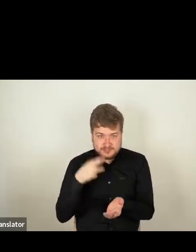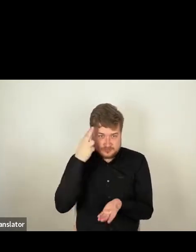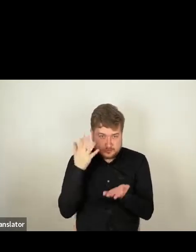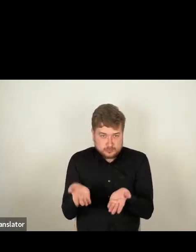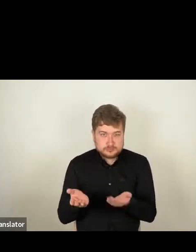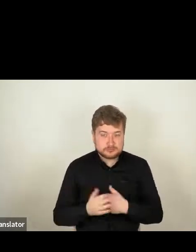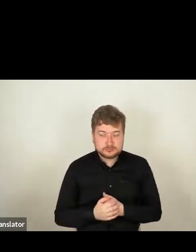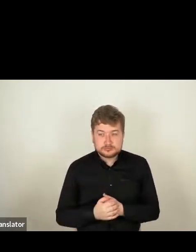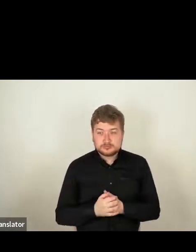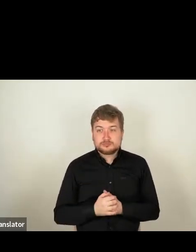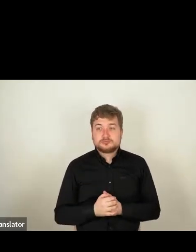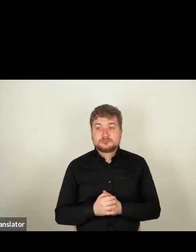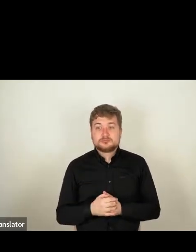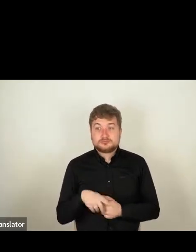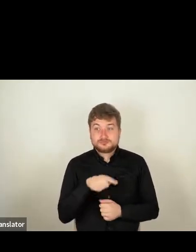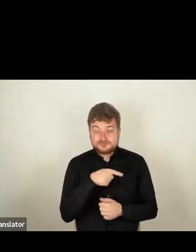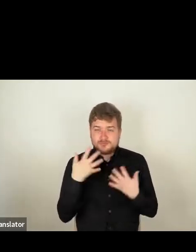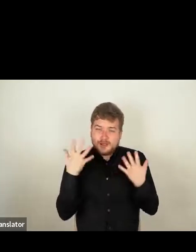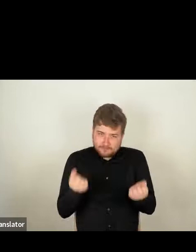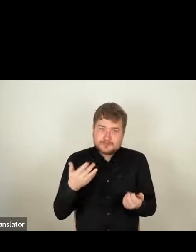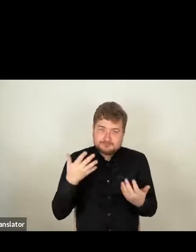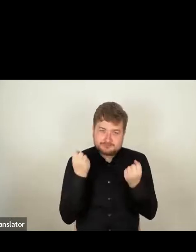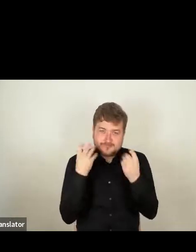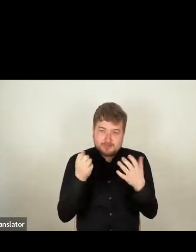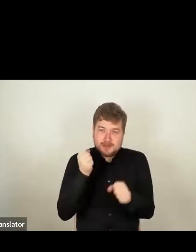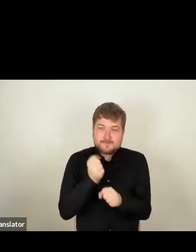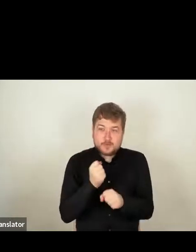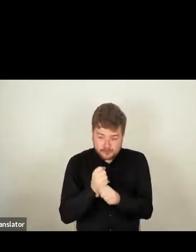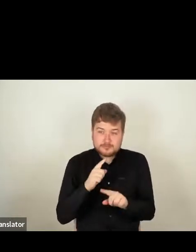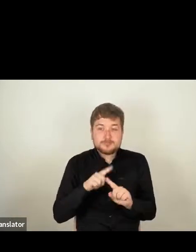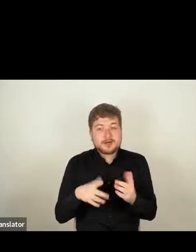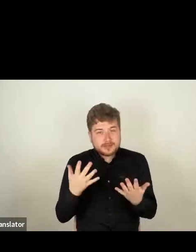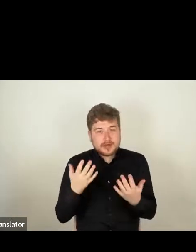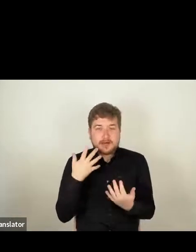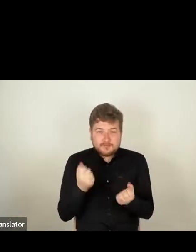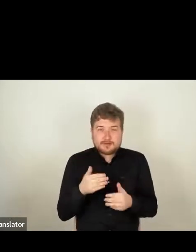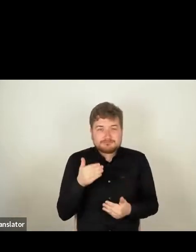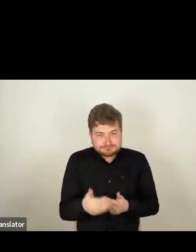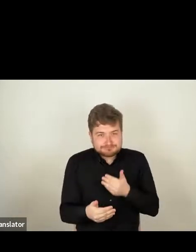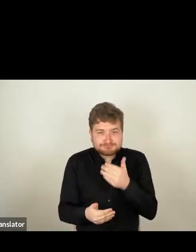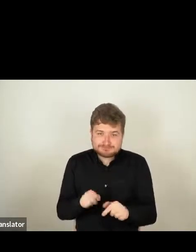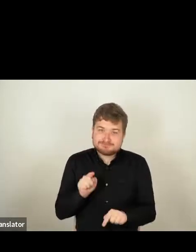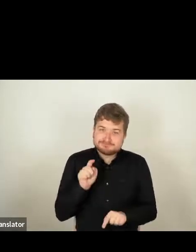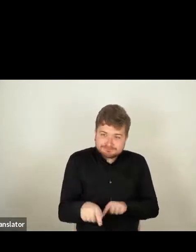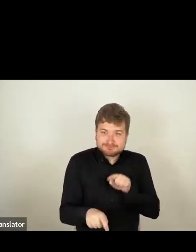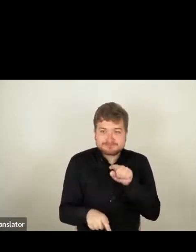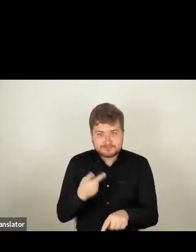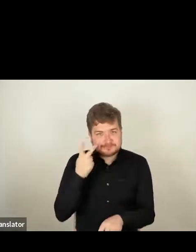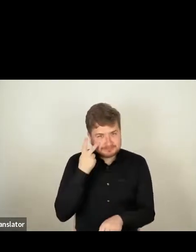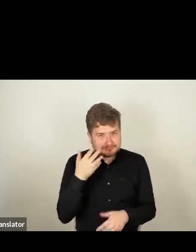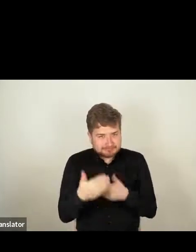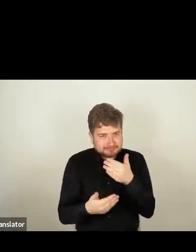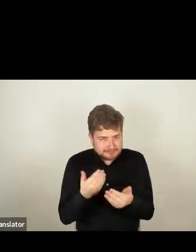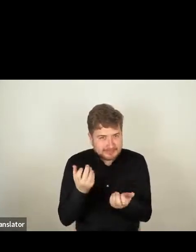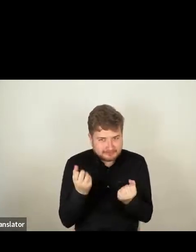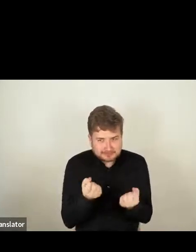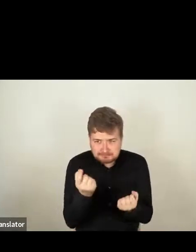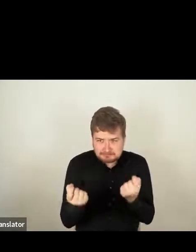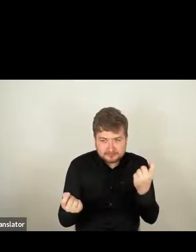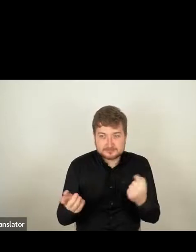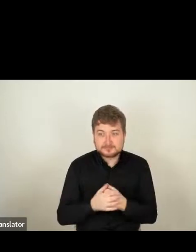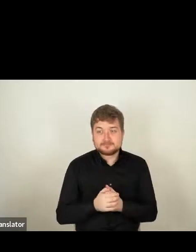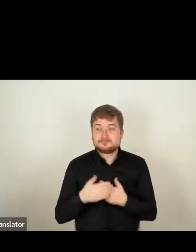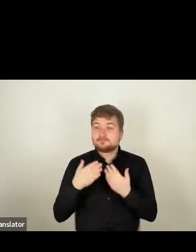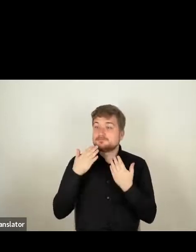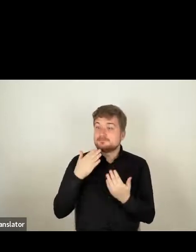to be done, but the first step was taken here by what we heard from Dr. Palmieri and by ODIHR for moving